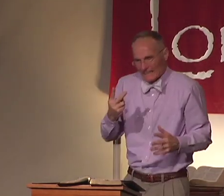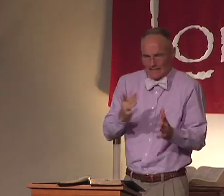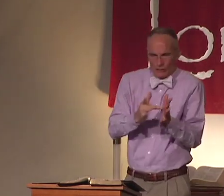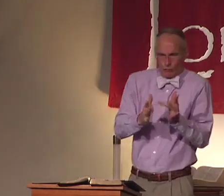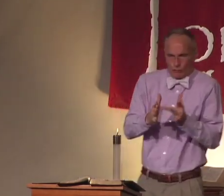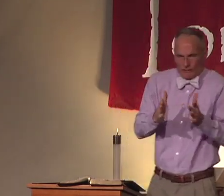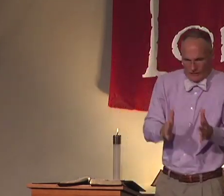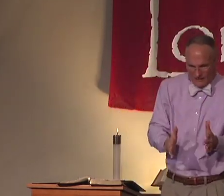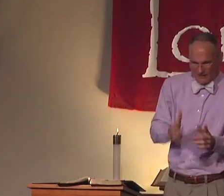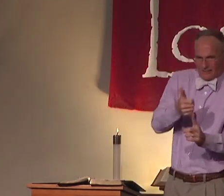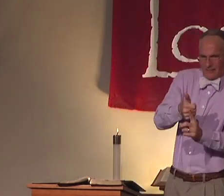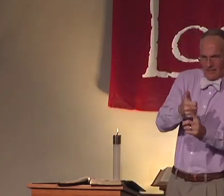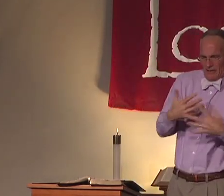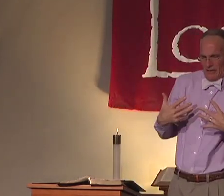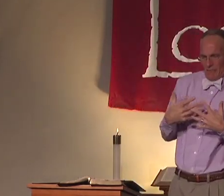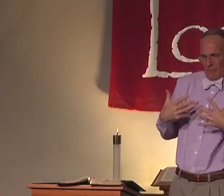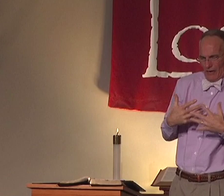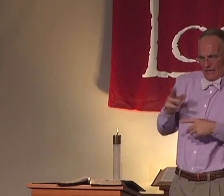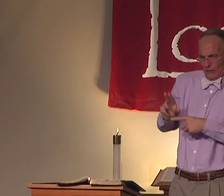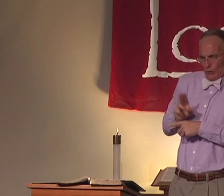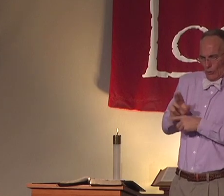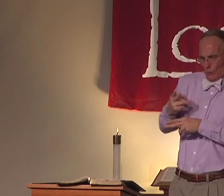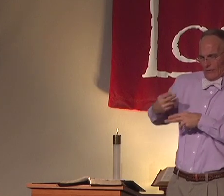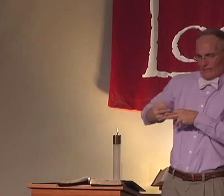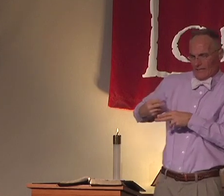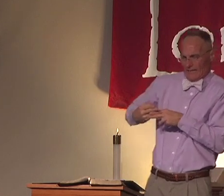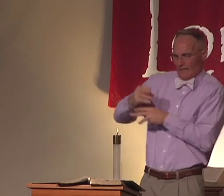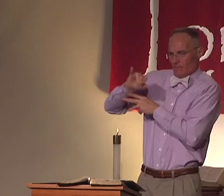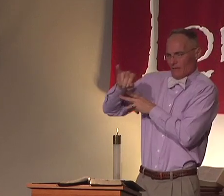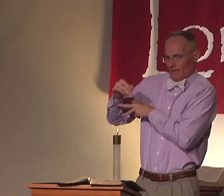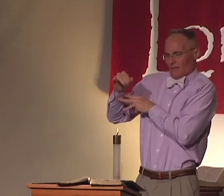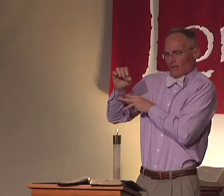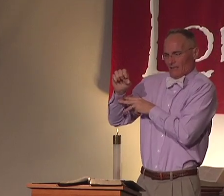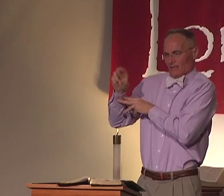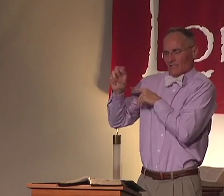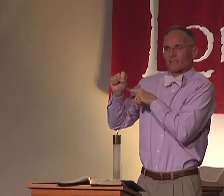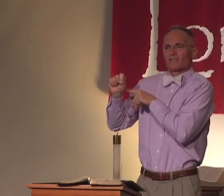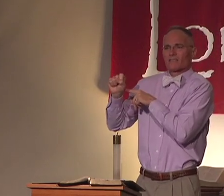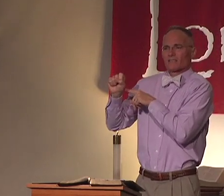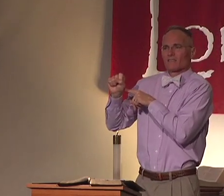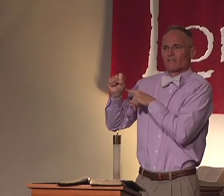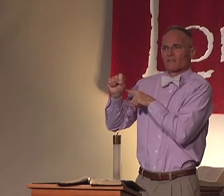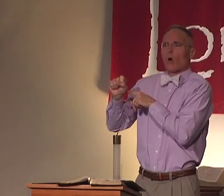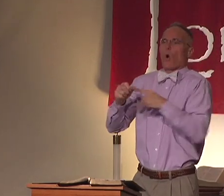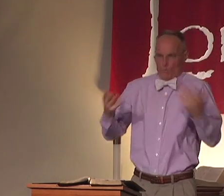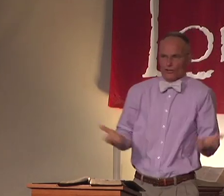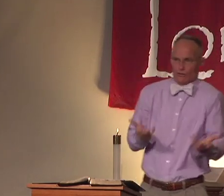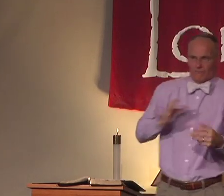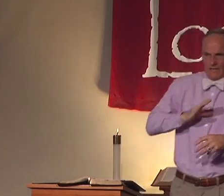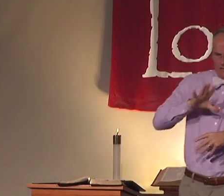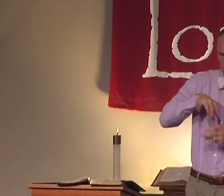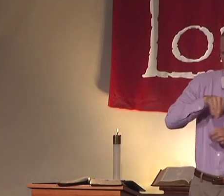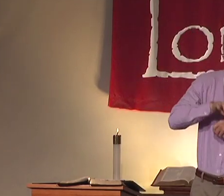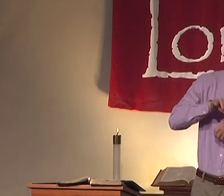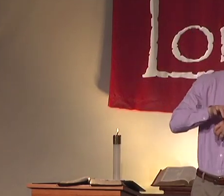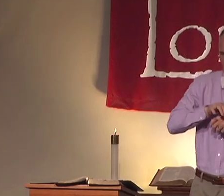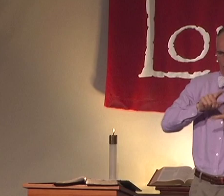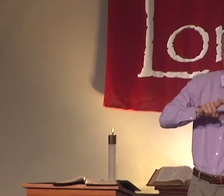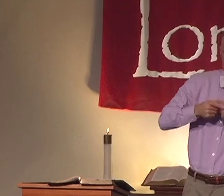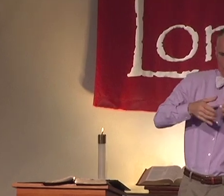I have seen Christians afraid to use the name of Jesus. Oh, here in church, fine. Within